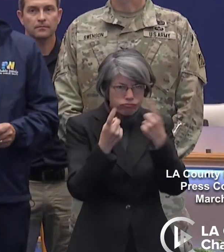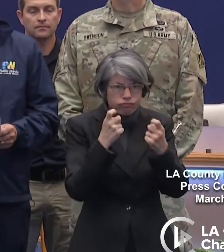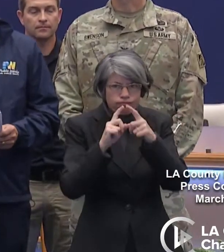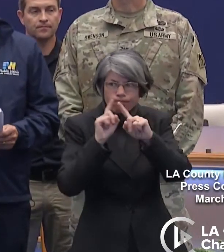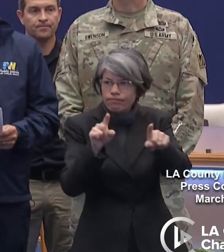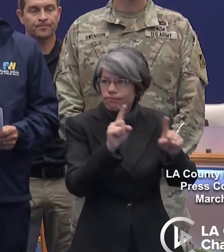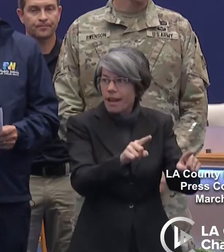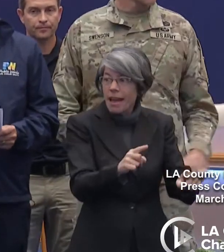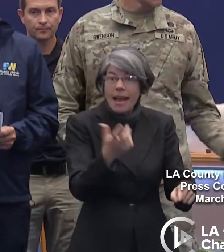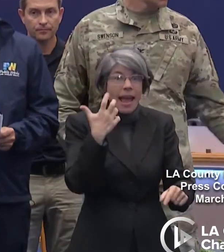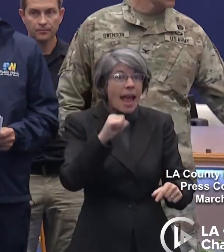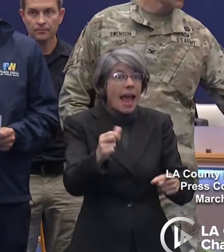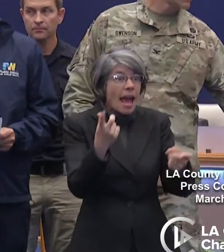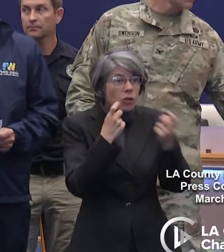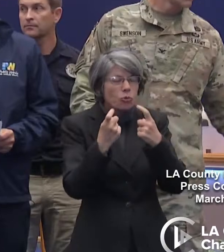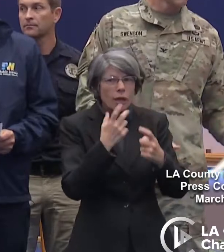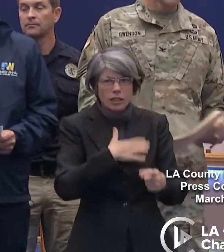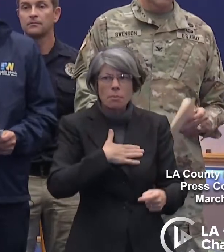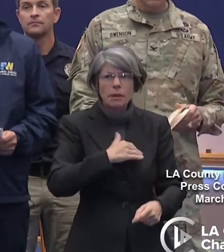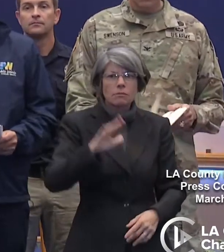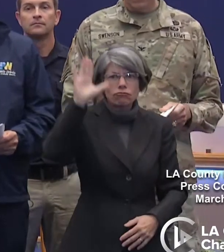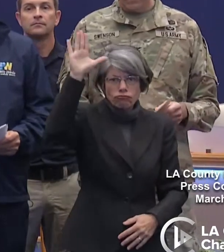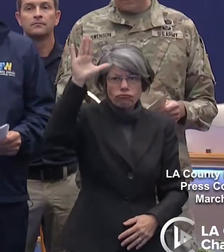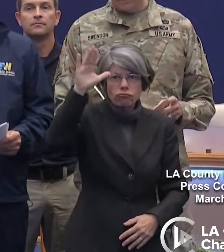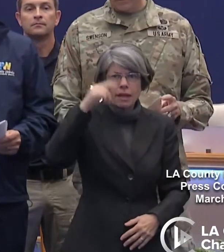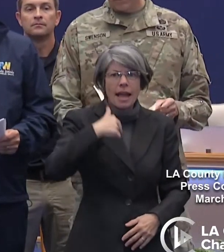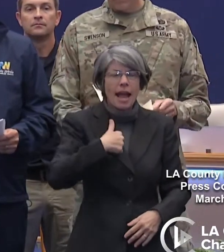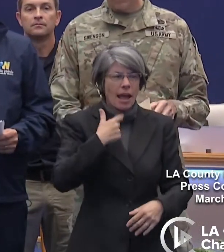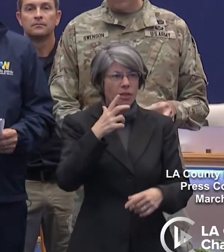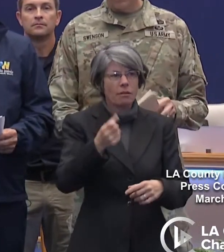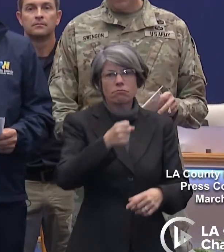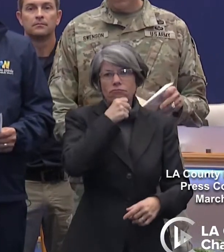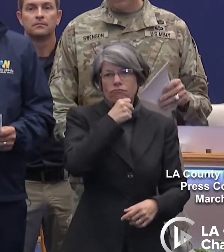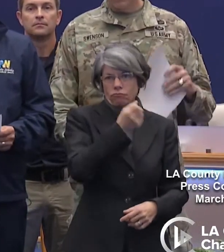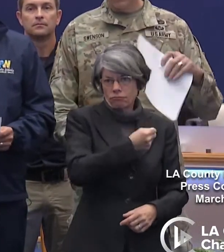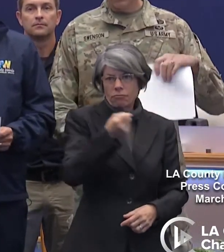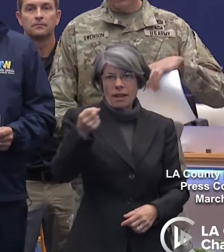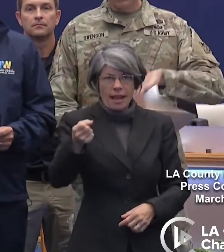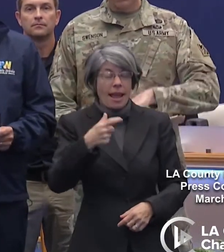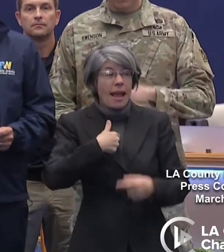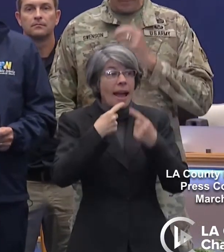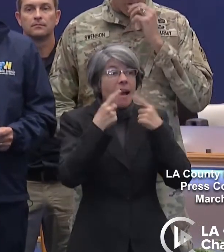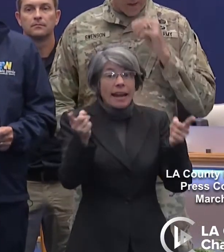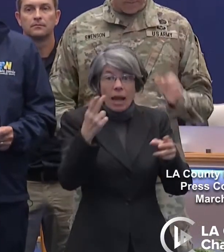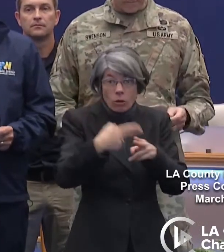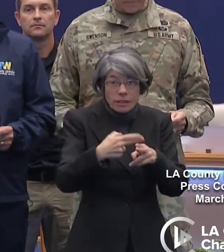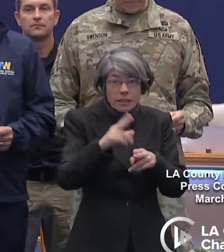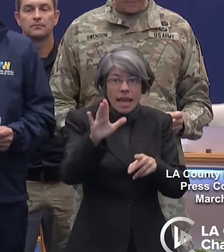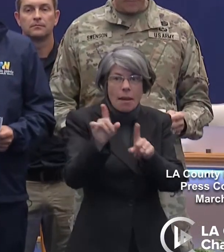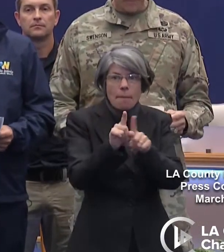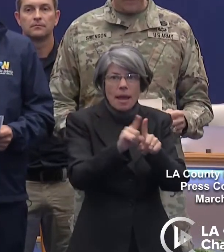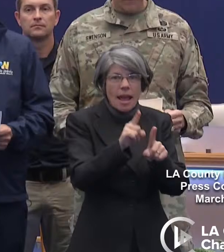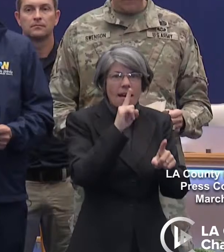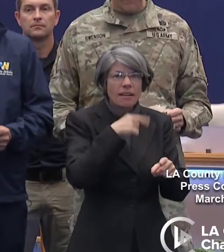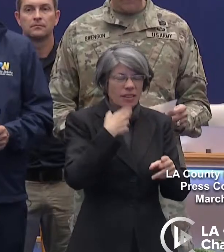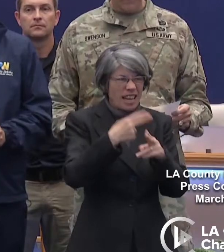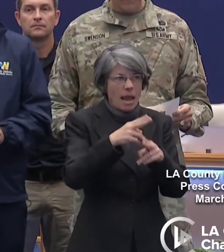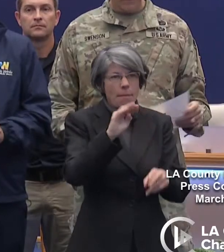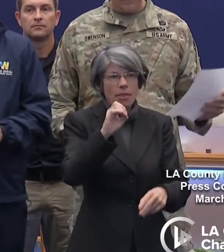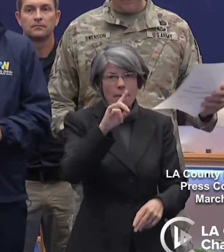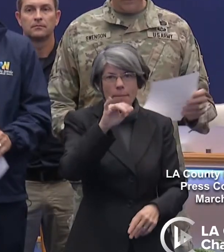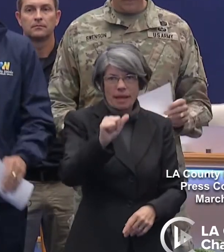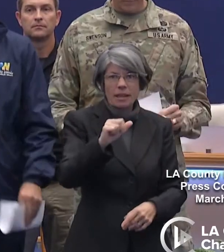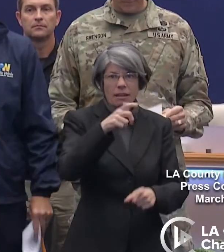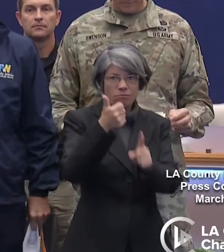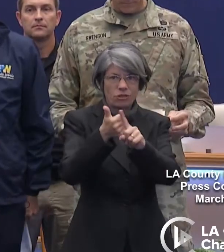for any one of our speakers, please raise your hand and we will run a microphone to you. Please announce your name and the name of the media outlet that you